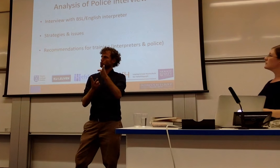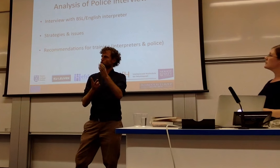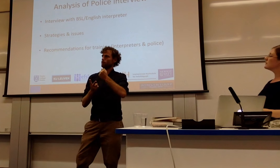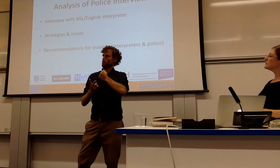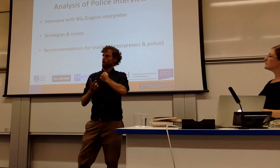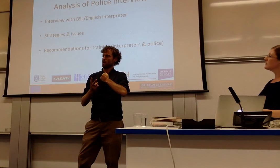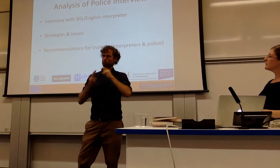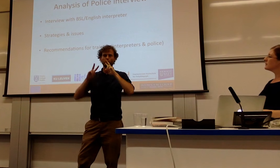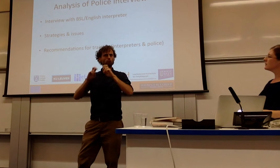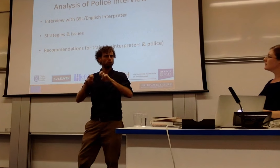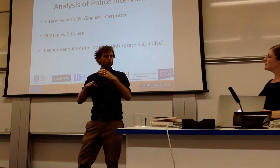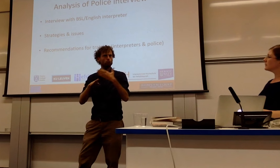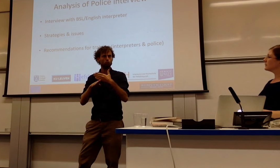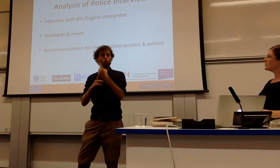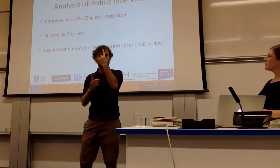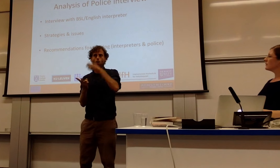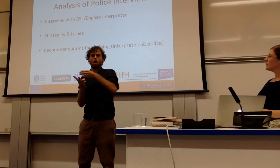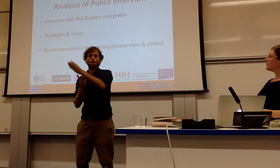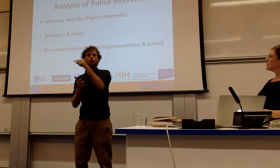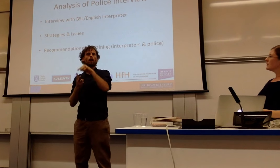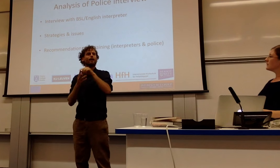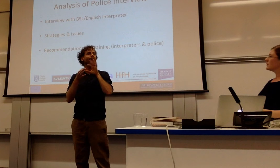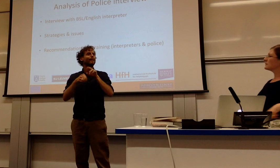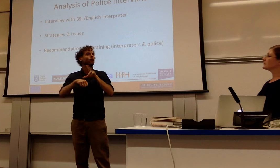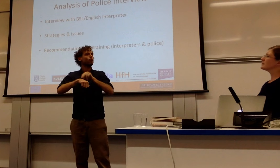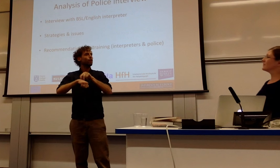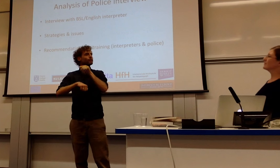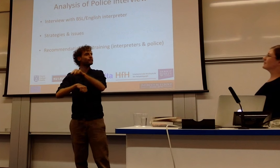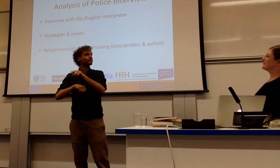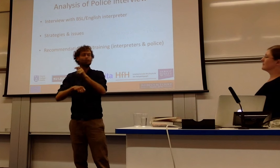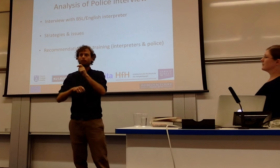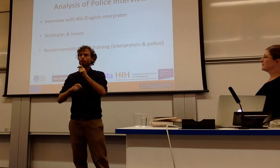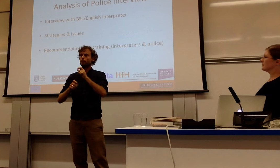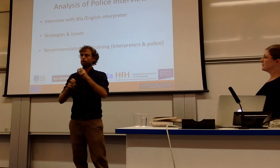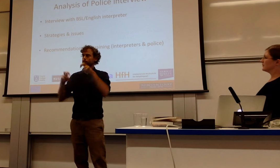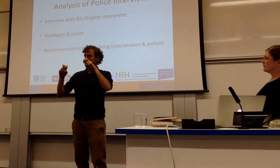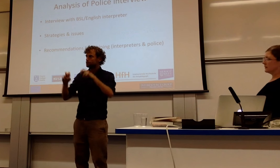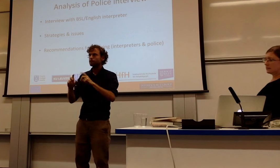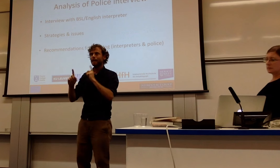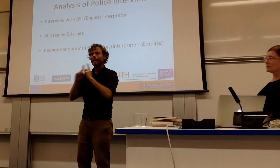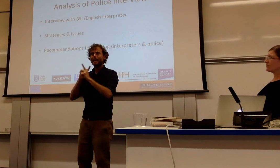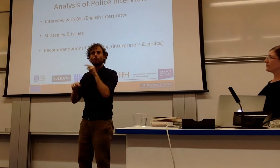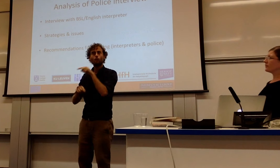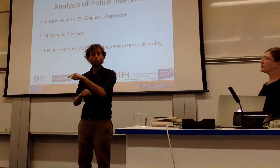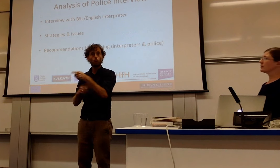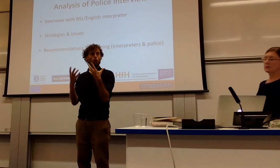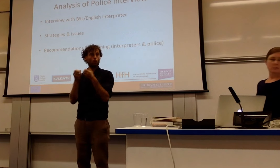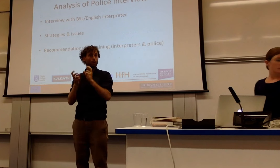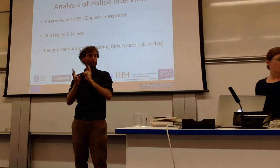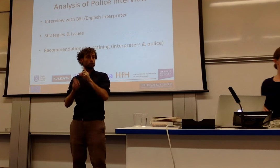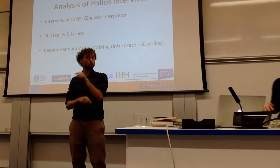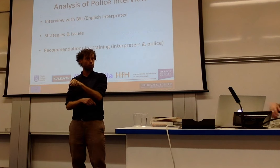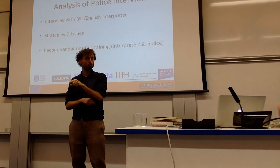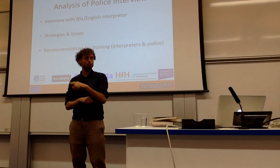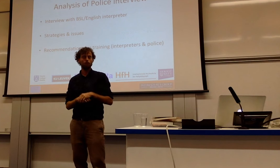I'll give you some information now about the two main avenues of the research. So the first is looking at police